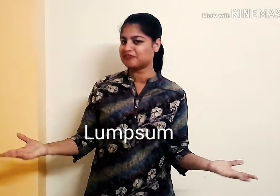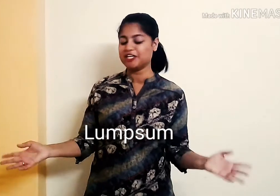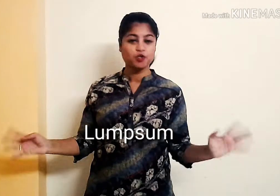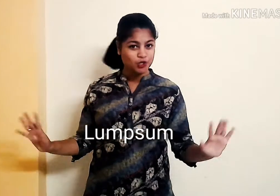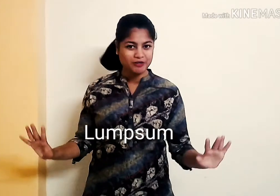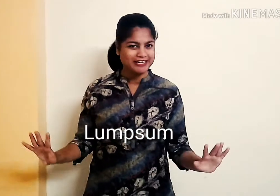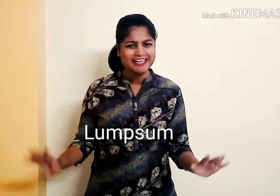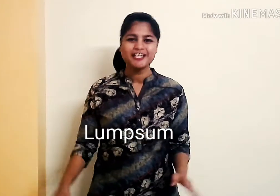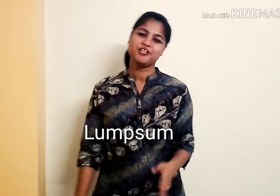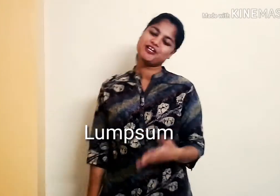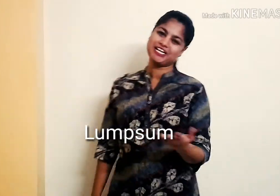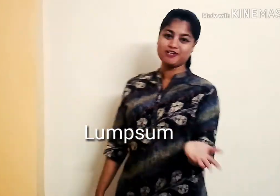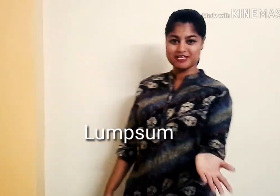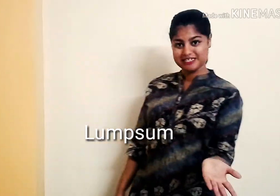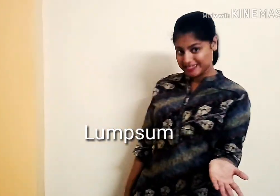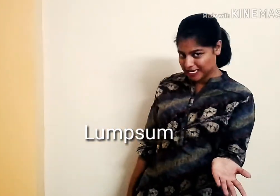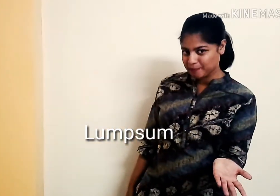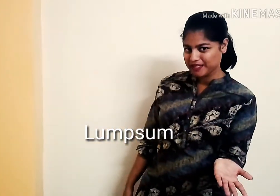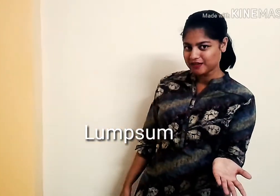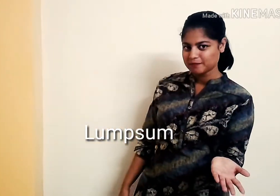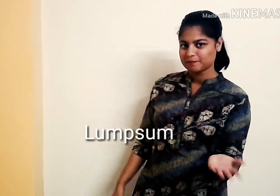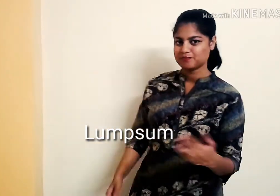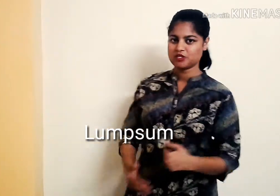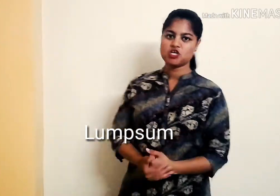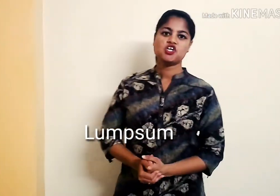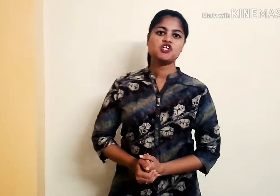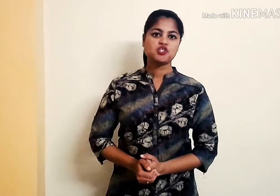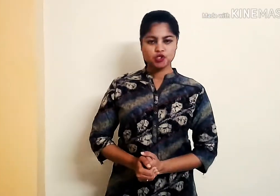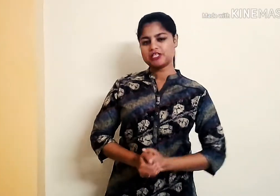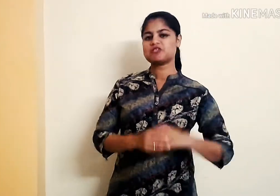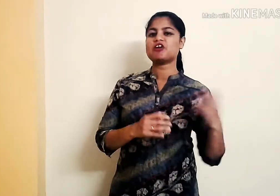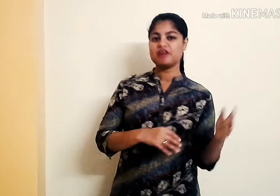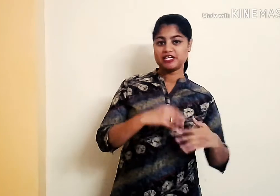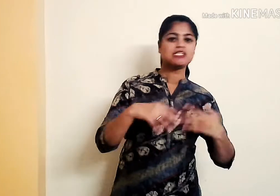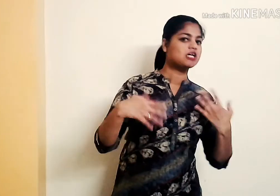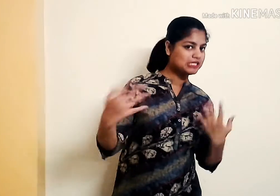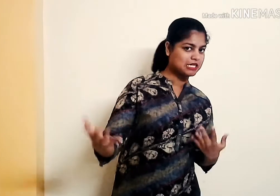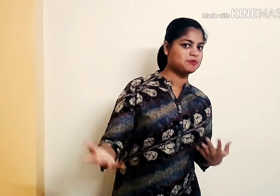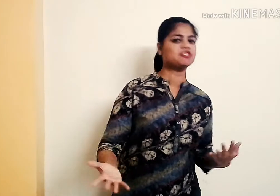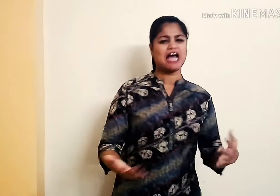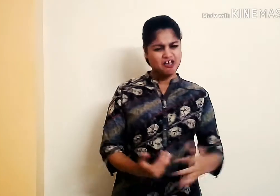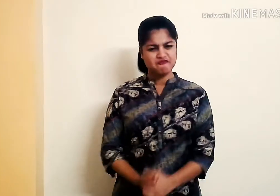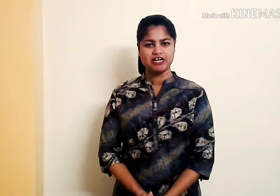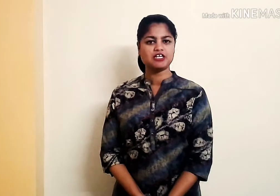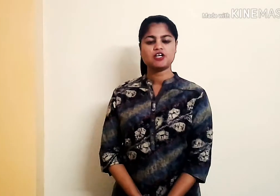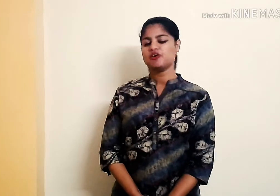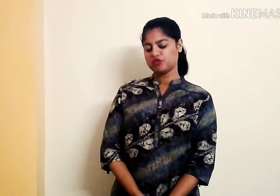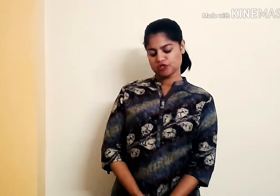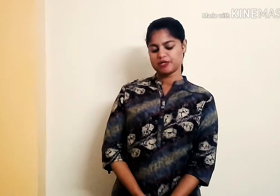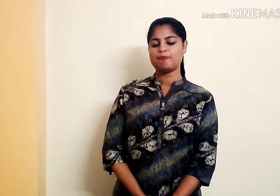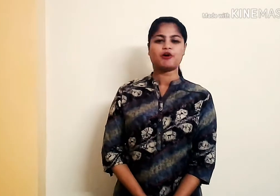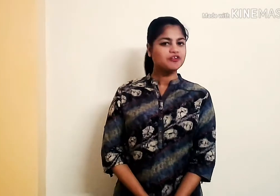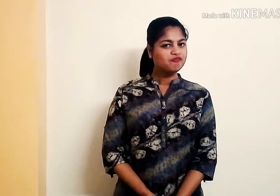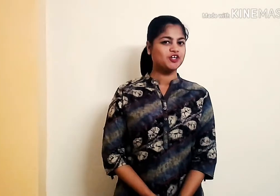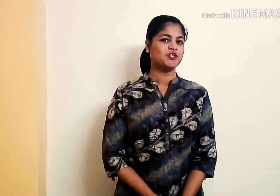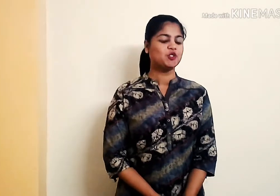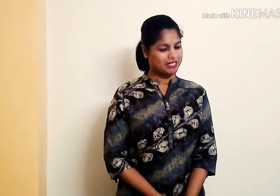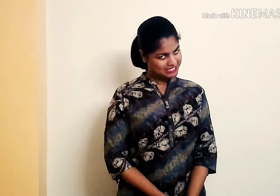then don't worry, you can invest in SIP. So these are various concepts which I felt which was important for you to